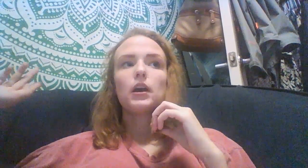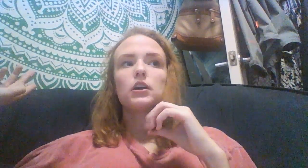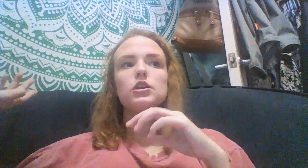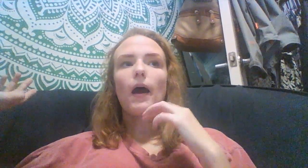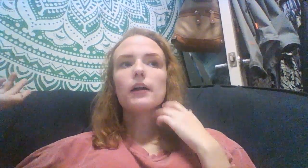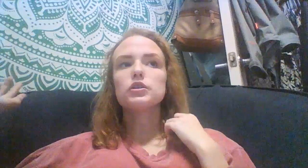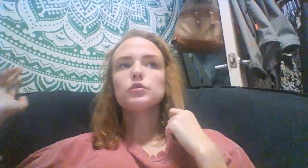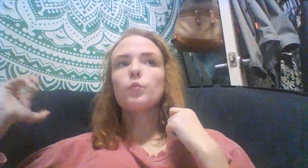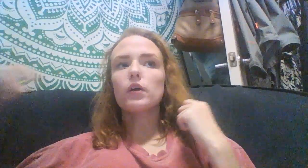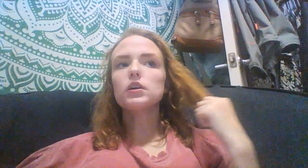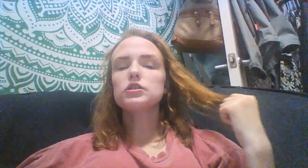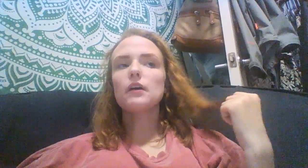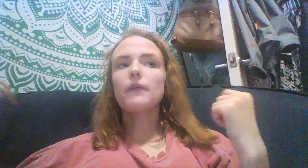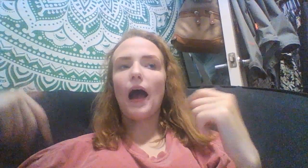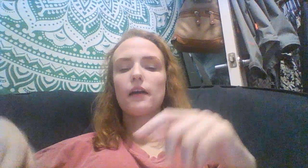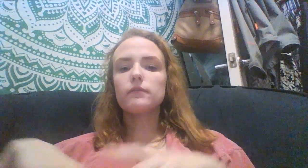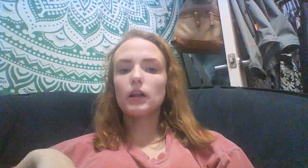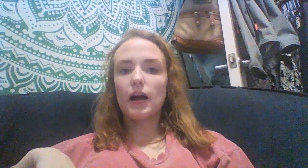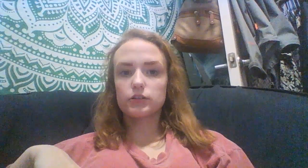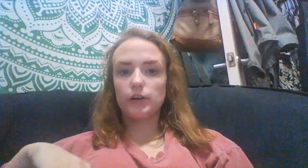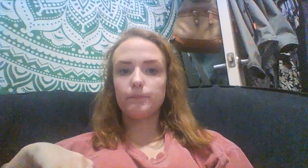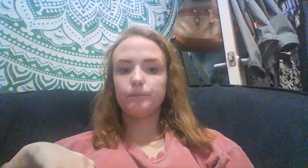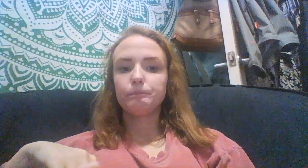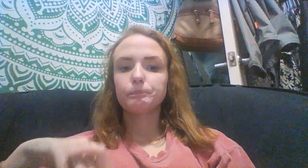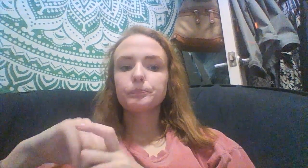you had to wheel yourself out of the classroom,